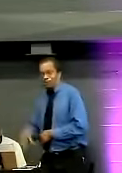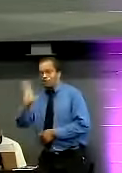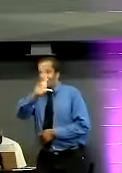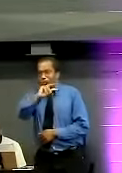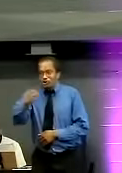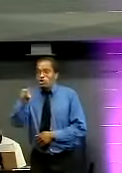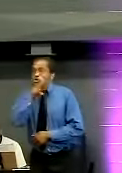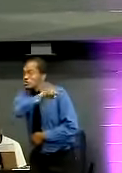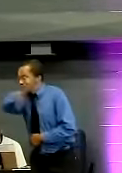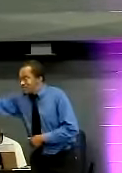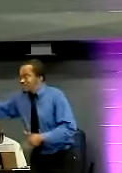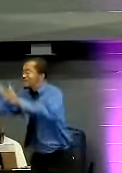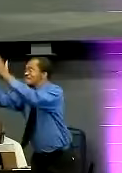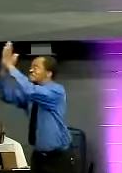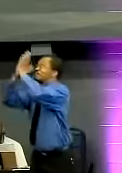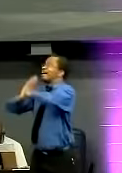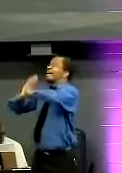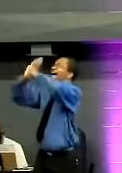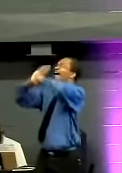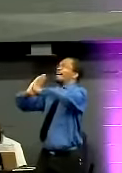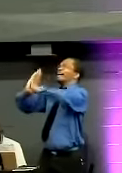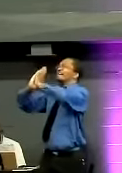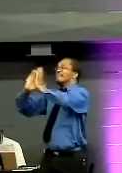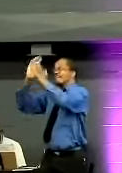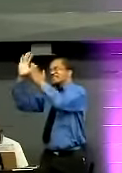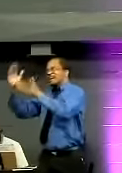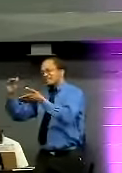No. You pray. Father, forgive them.